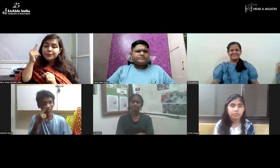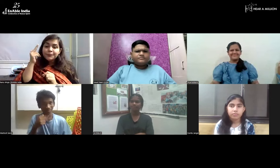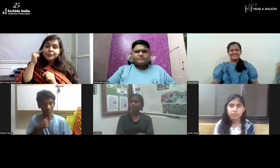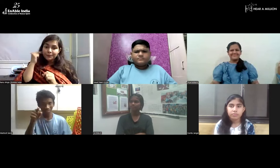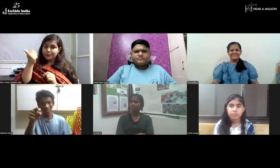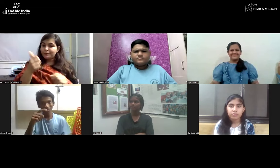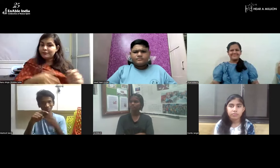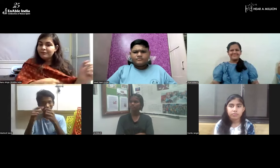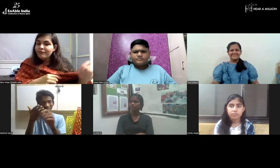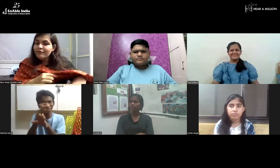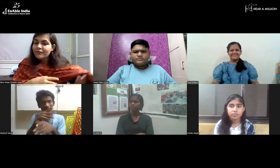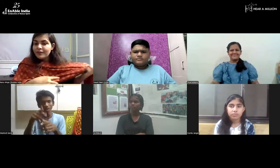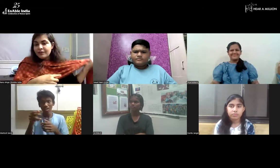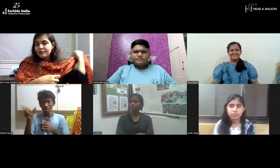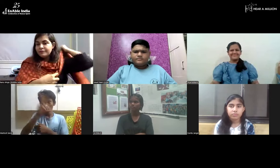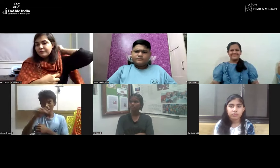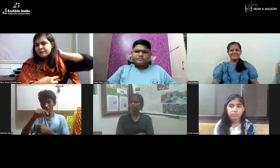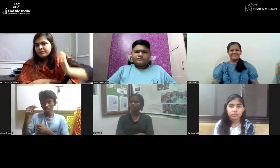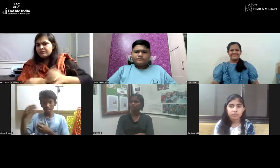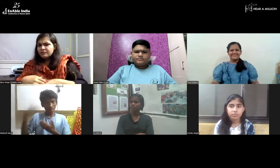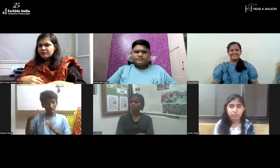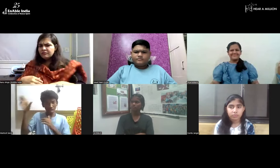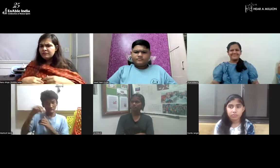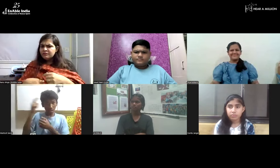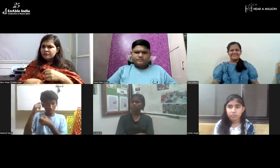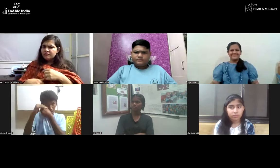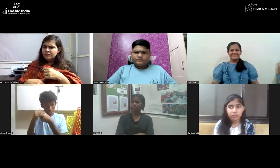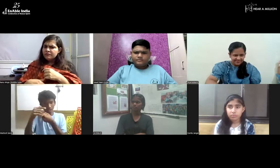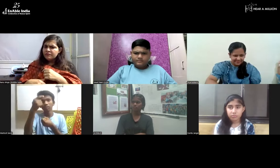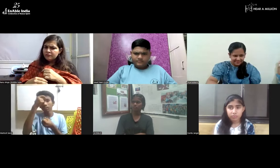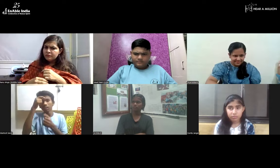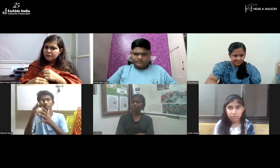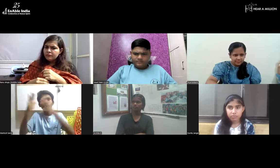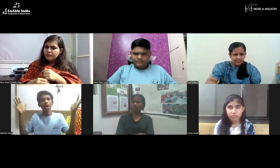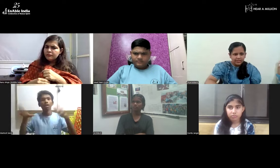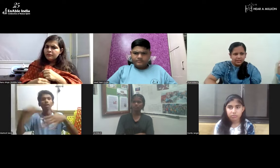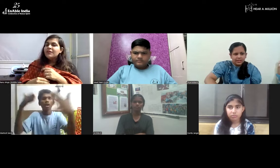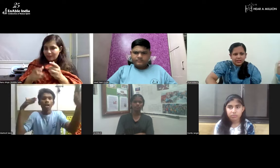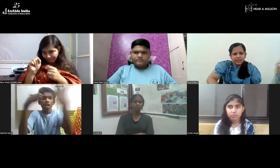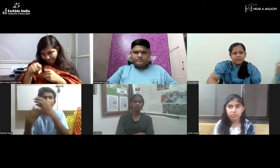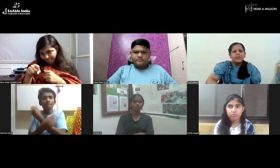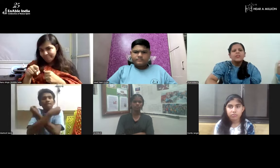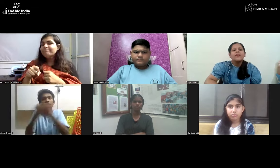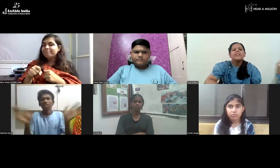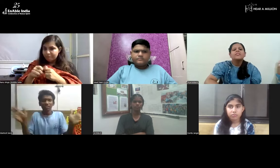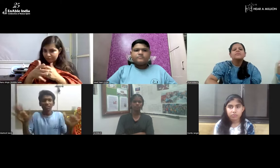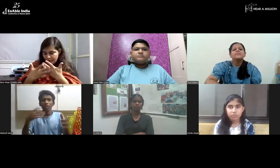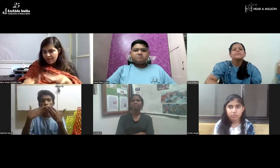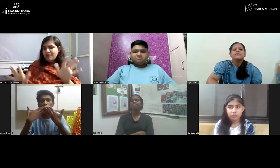If a bad touch happens and you're ashamed to share with your parents, or you can go to a friend who you